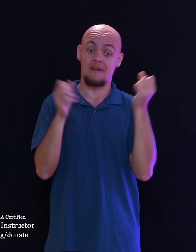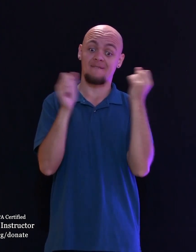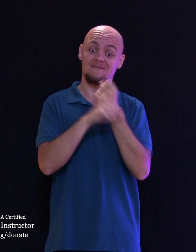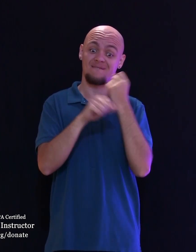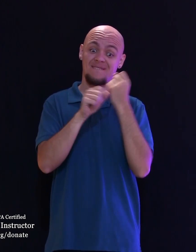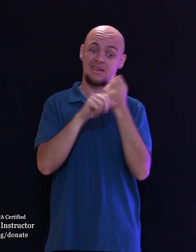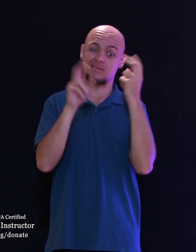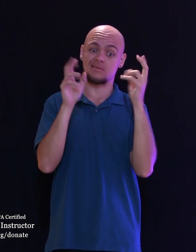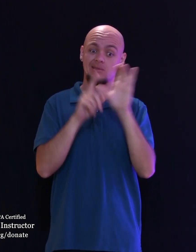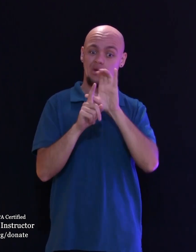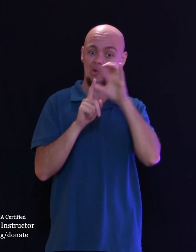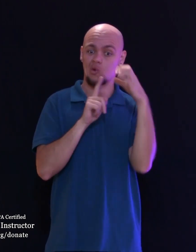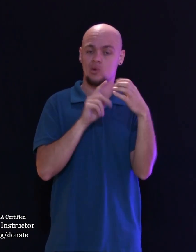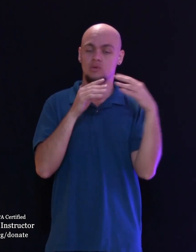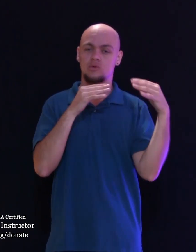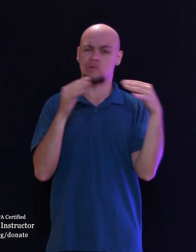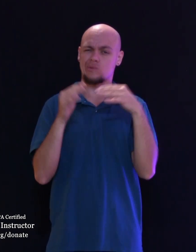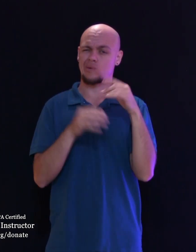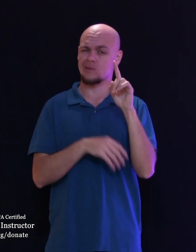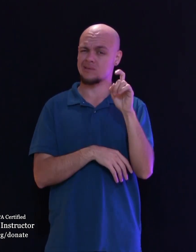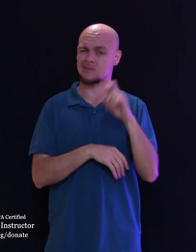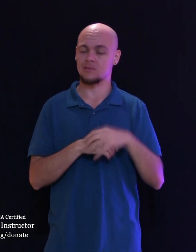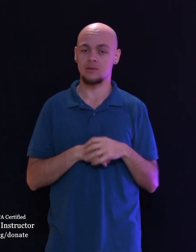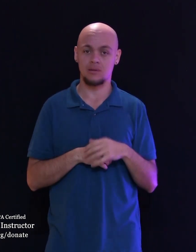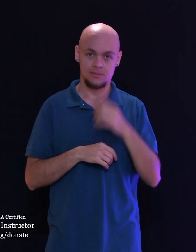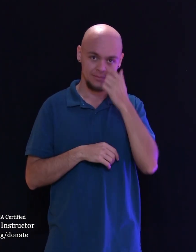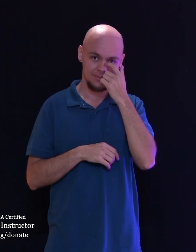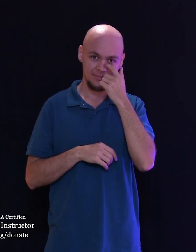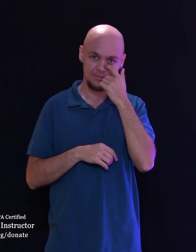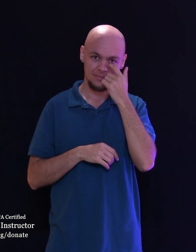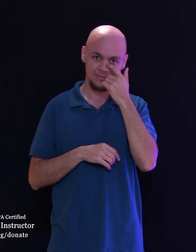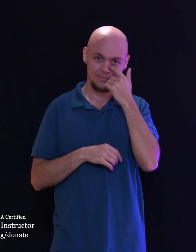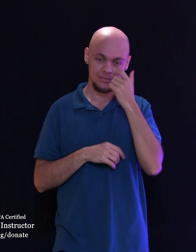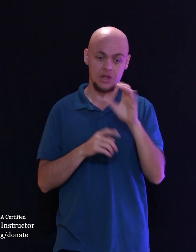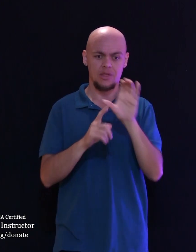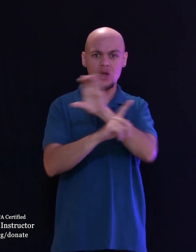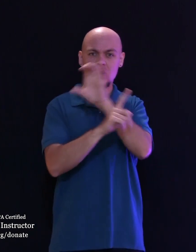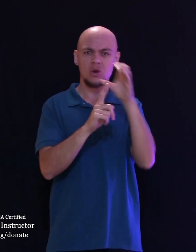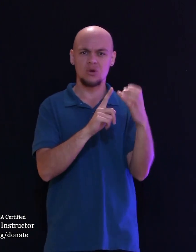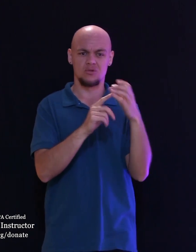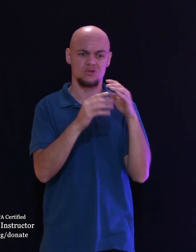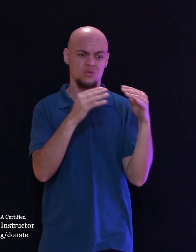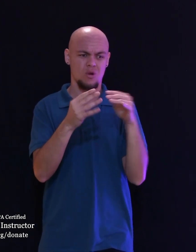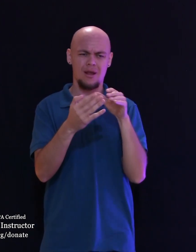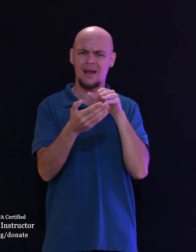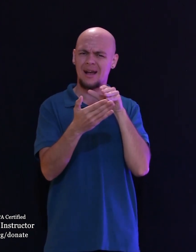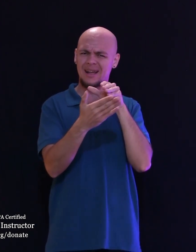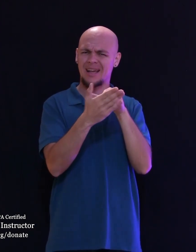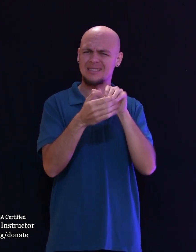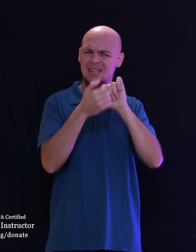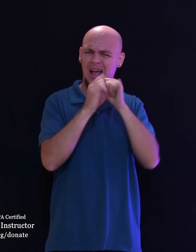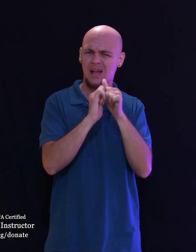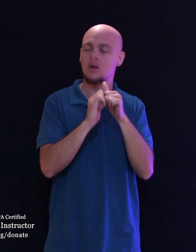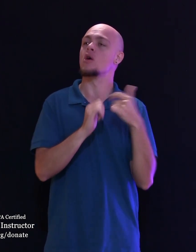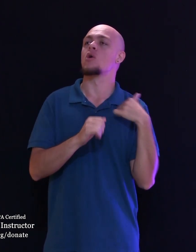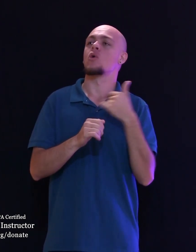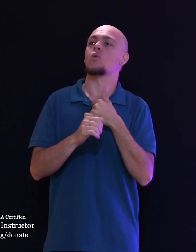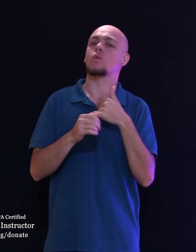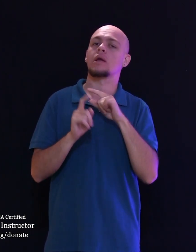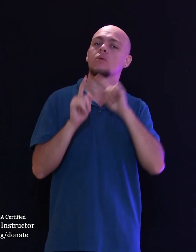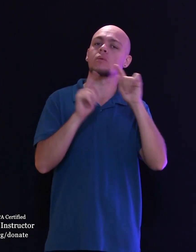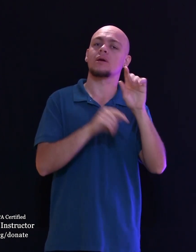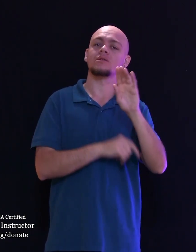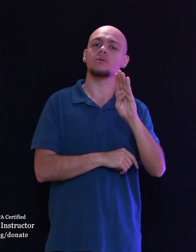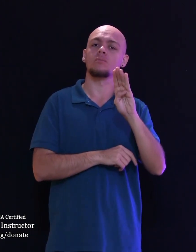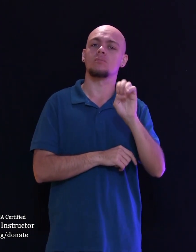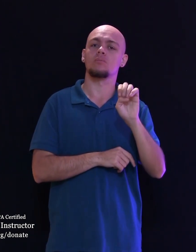can fight this culture war? Do you ever ask them, how are you actually fighting this culture war? Oh, well, we all